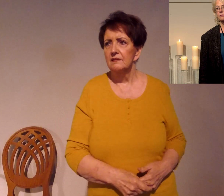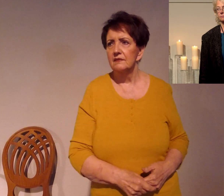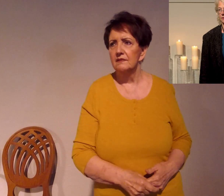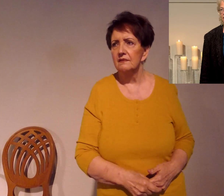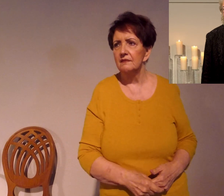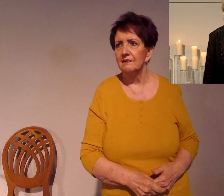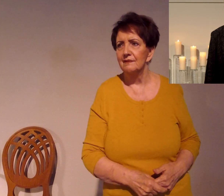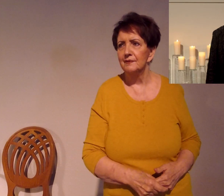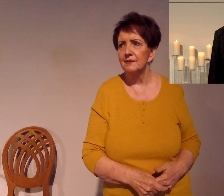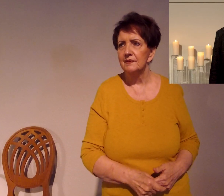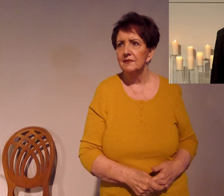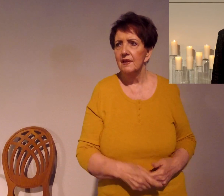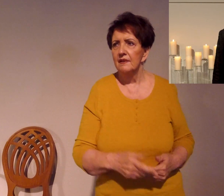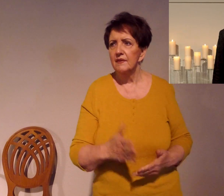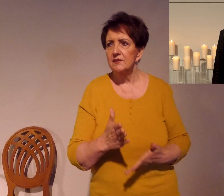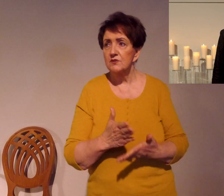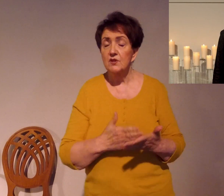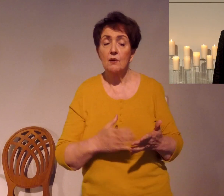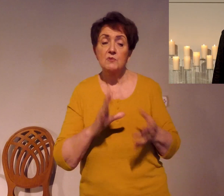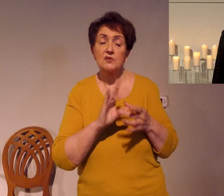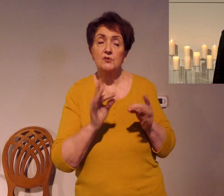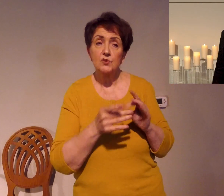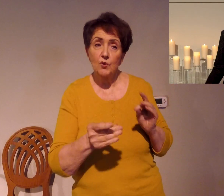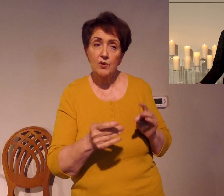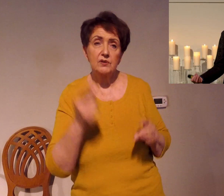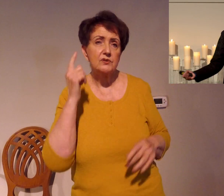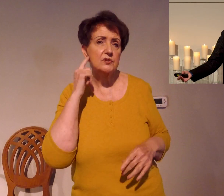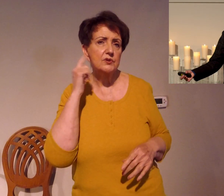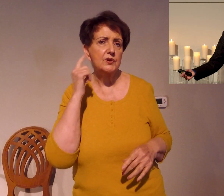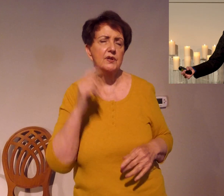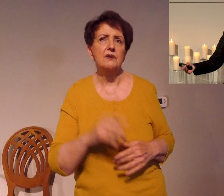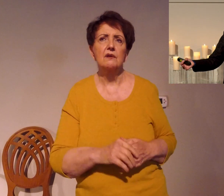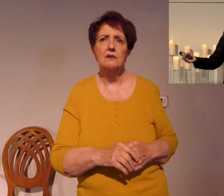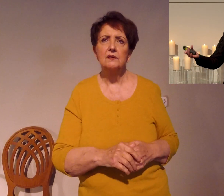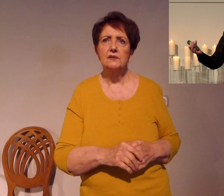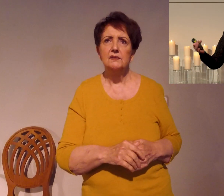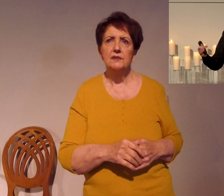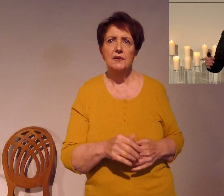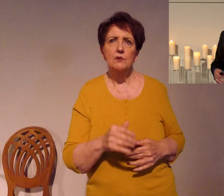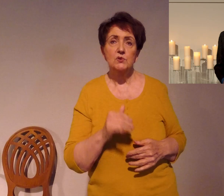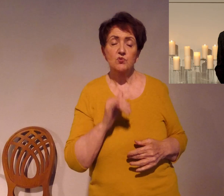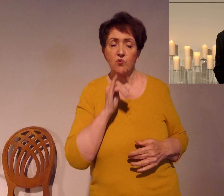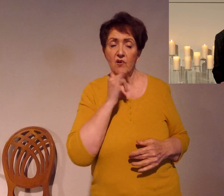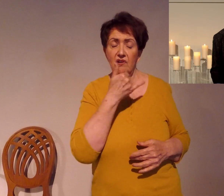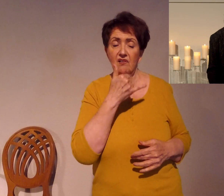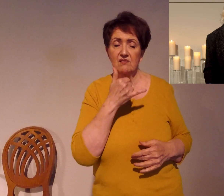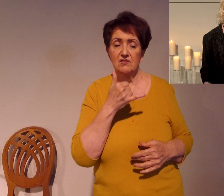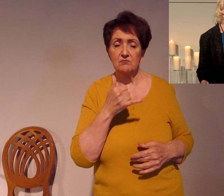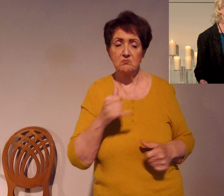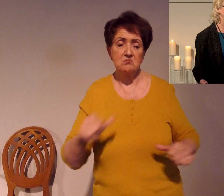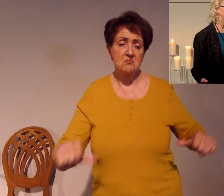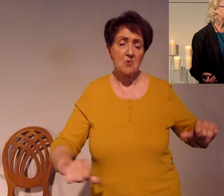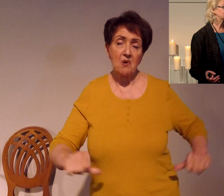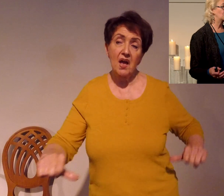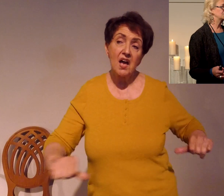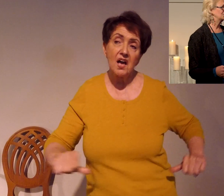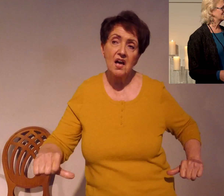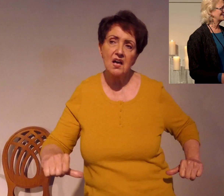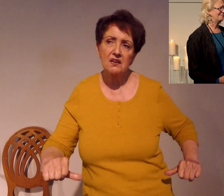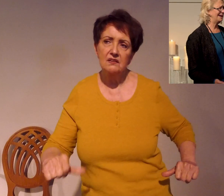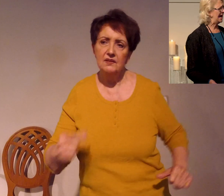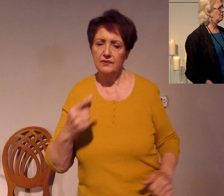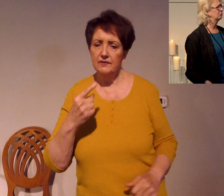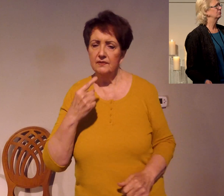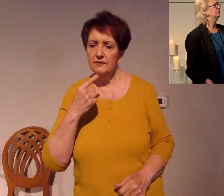the myths, because somehow, just as it was wrong to boast or brag or say good things about ourselves, it's